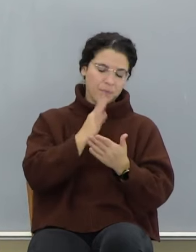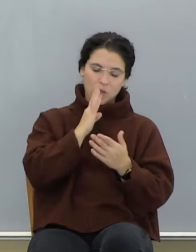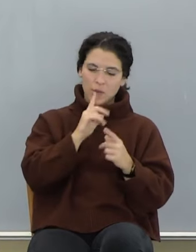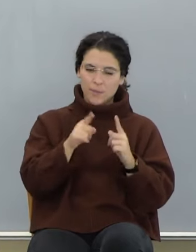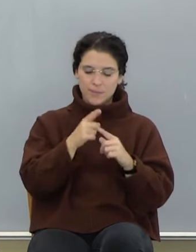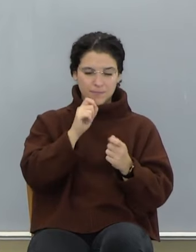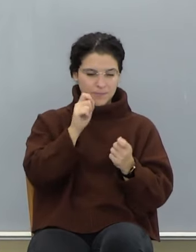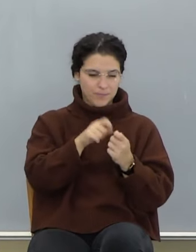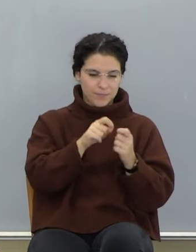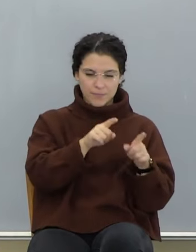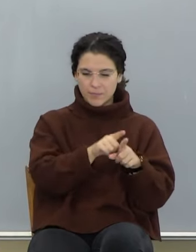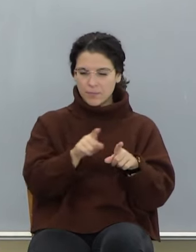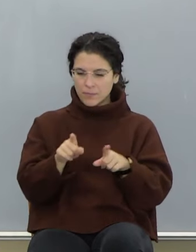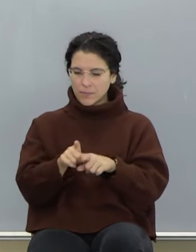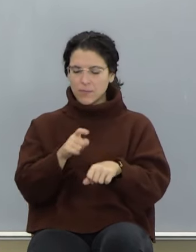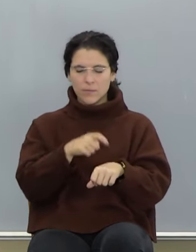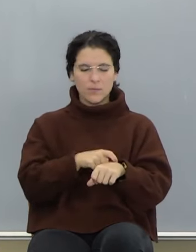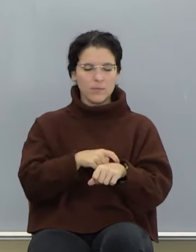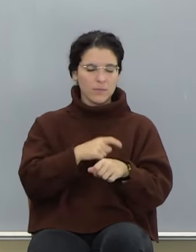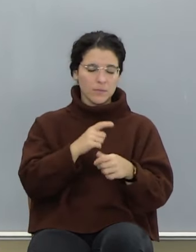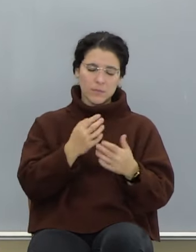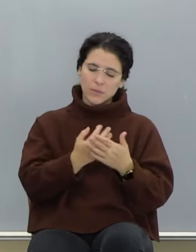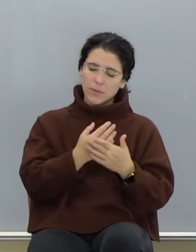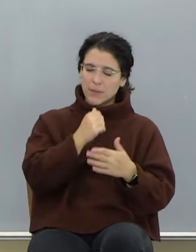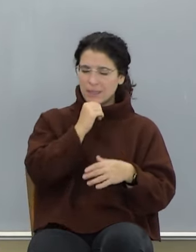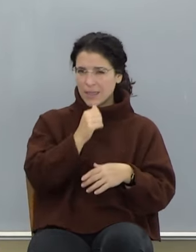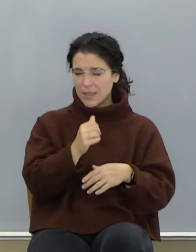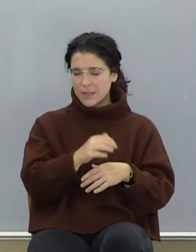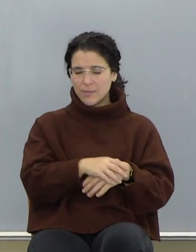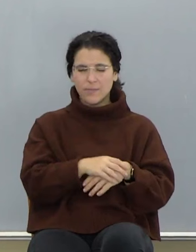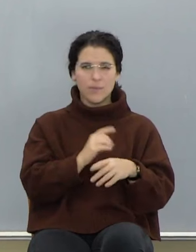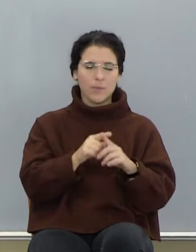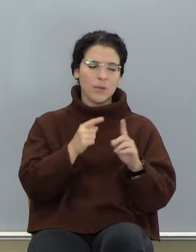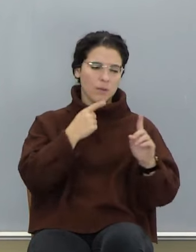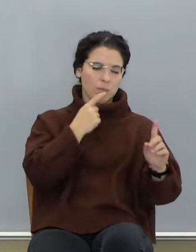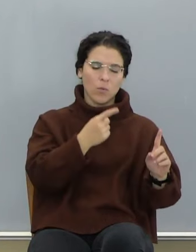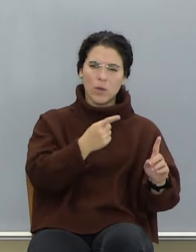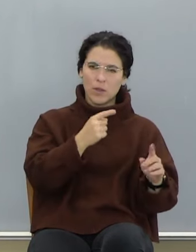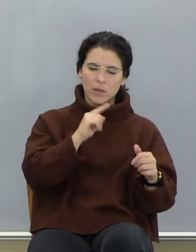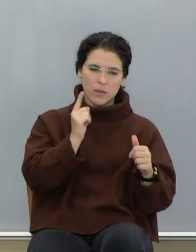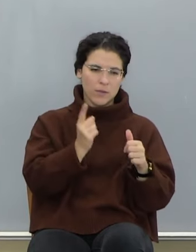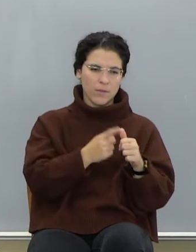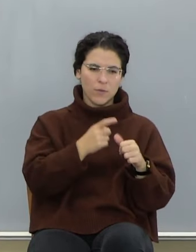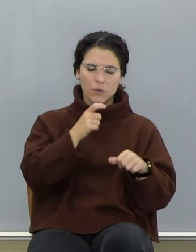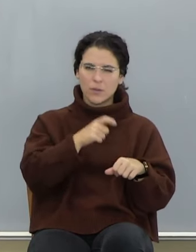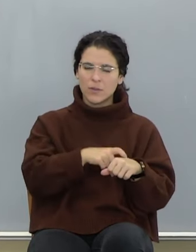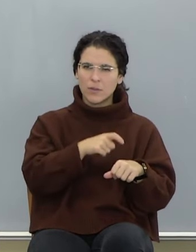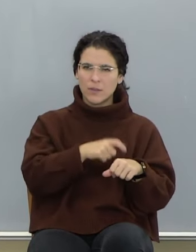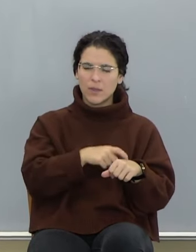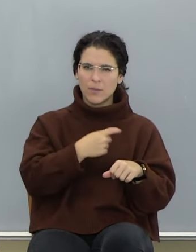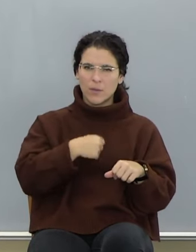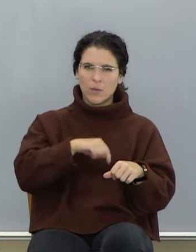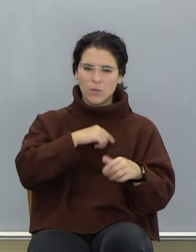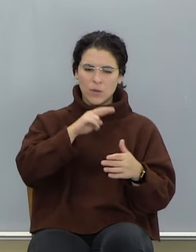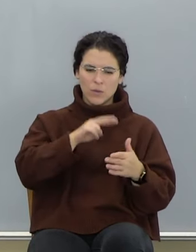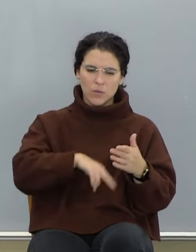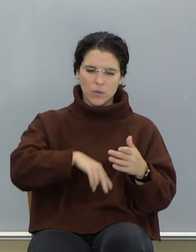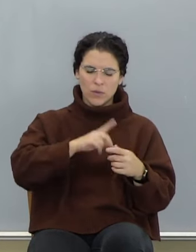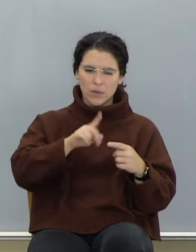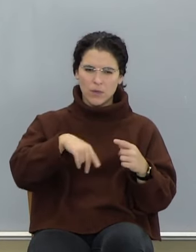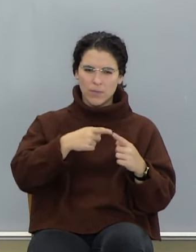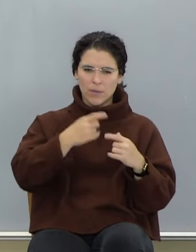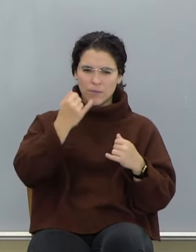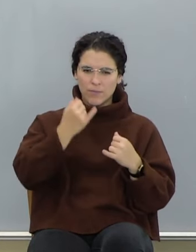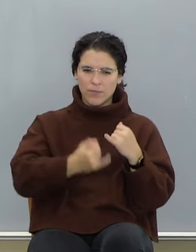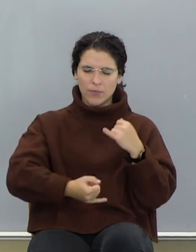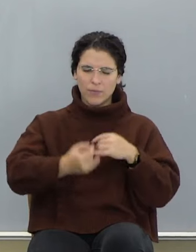to the exact same period, sometimes maybe not. But the point is this, the first time we read about the